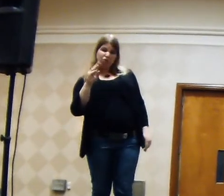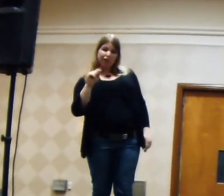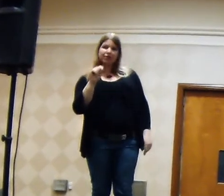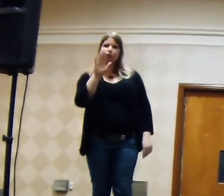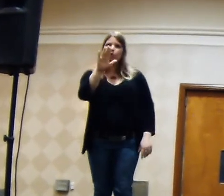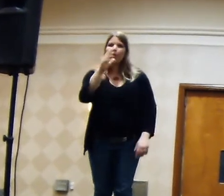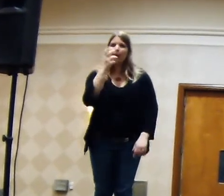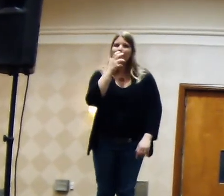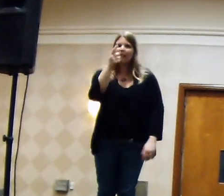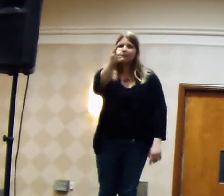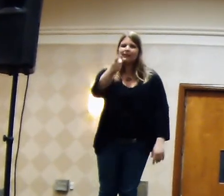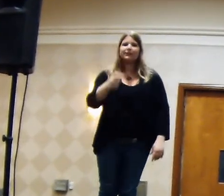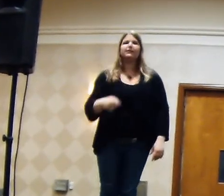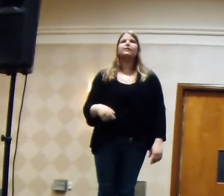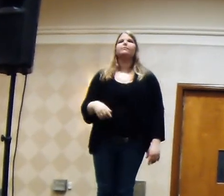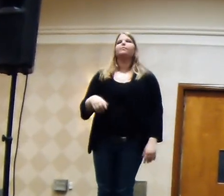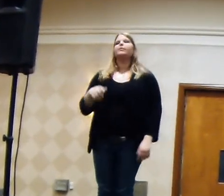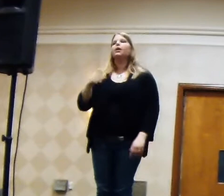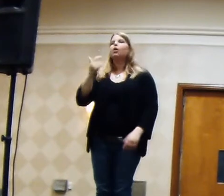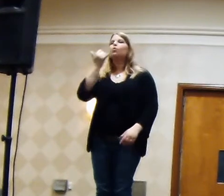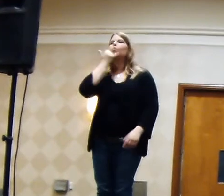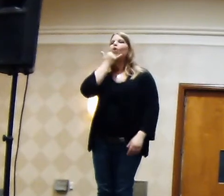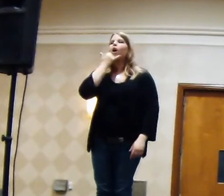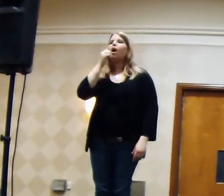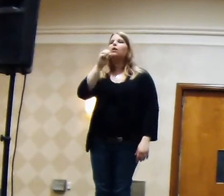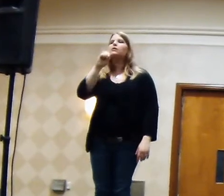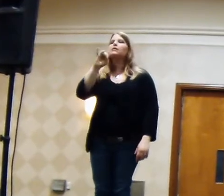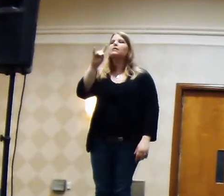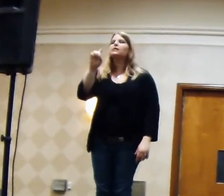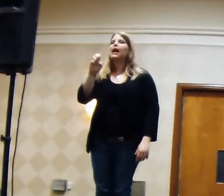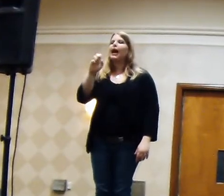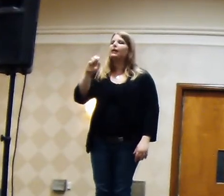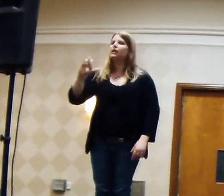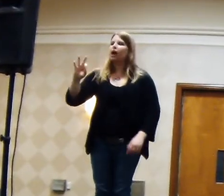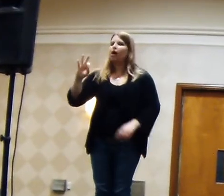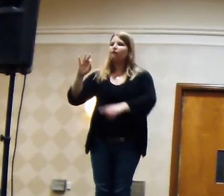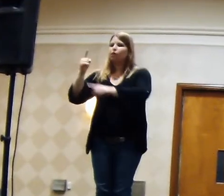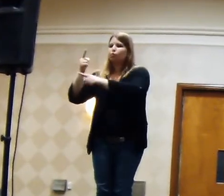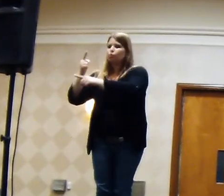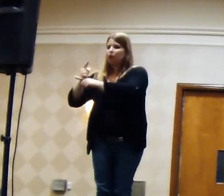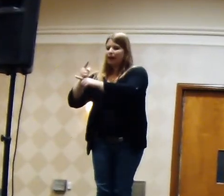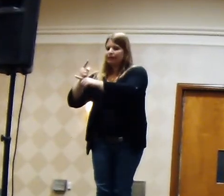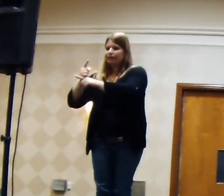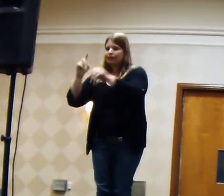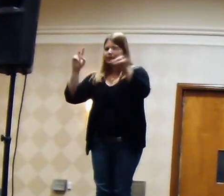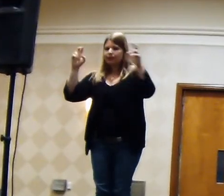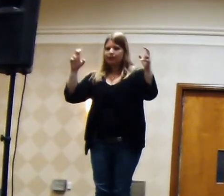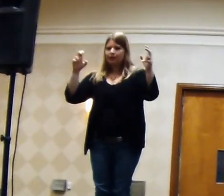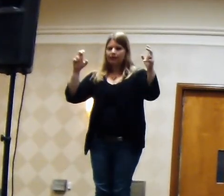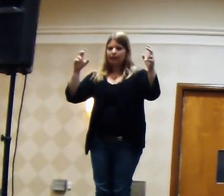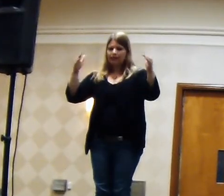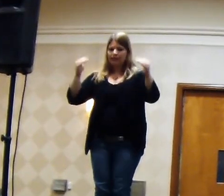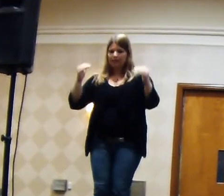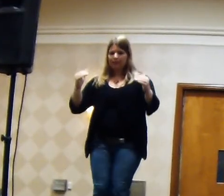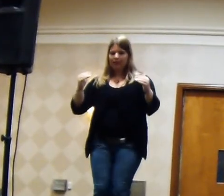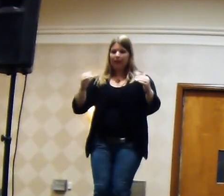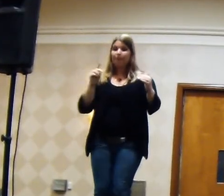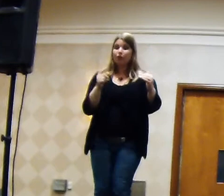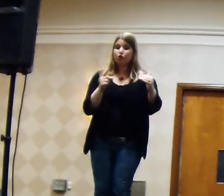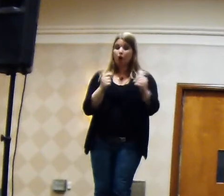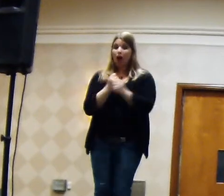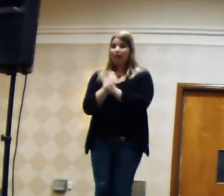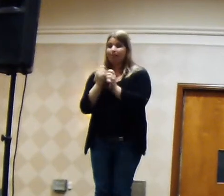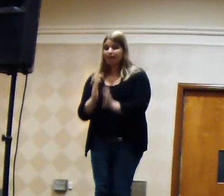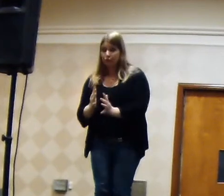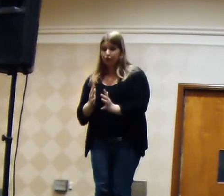I have a movie coming out called The Wrong Side of Right, The Dog Lover, which is coming out soon. And I also am still